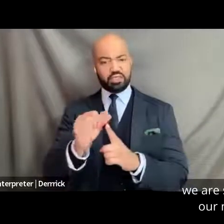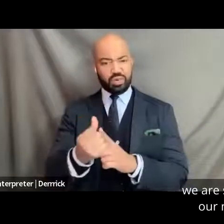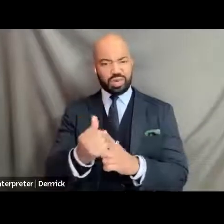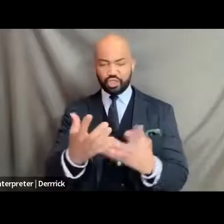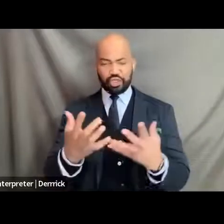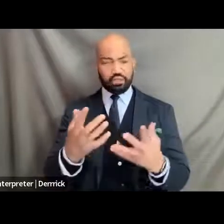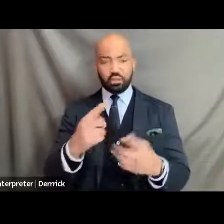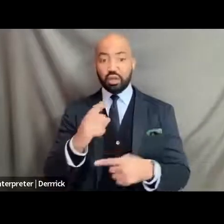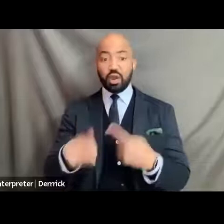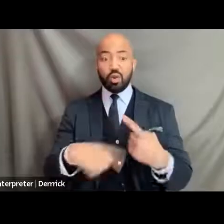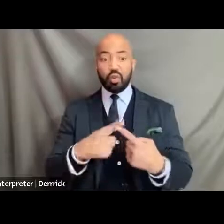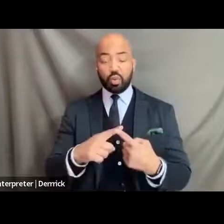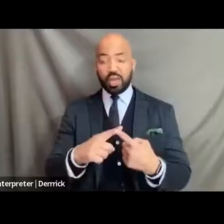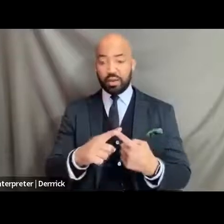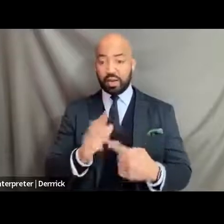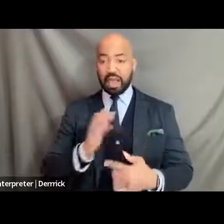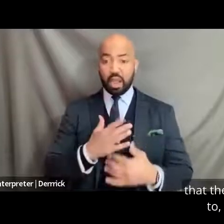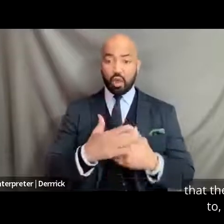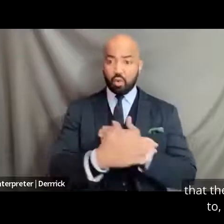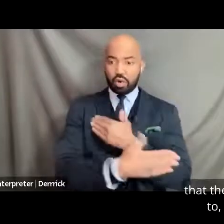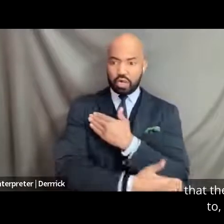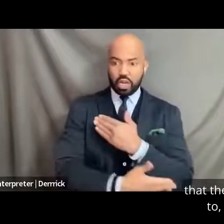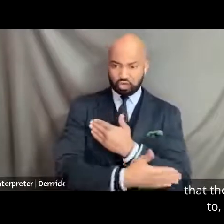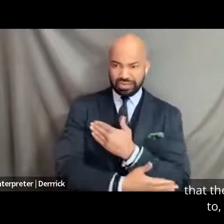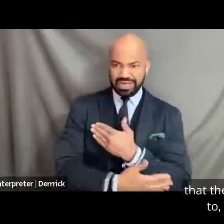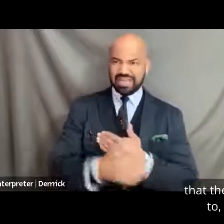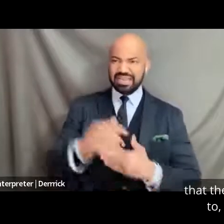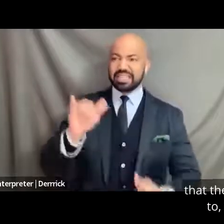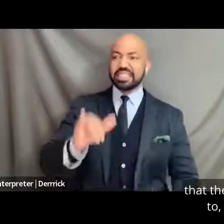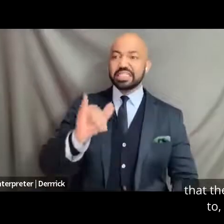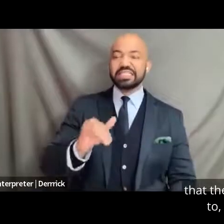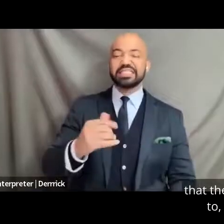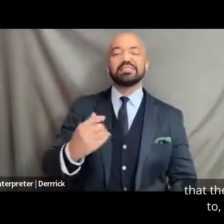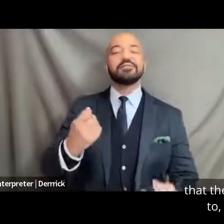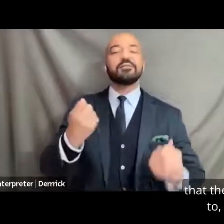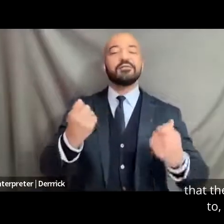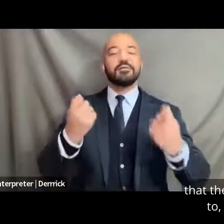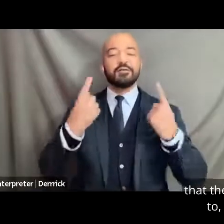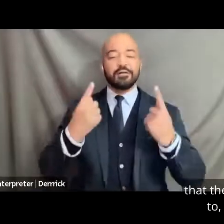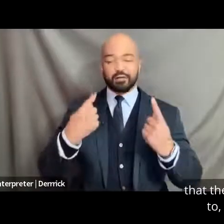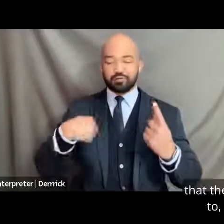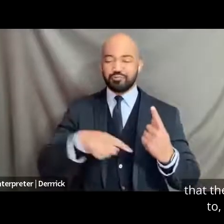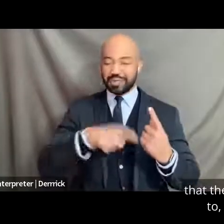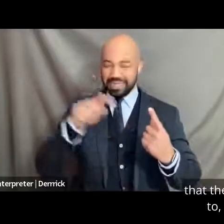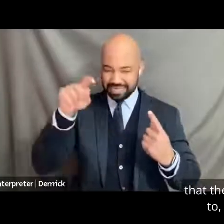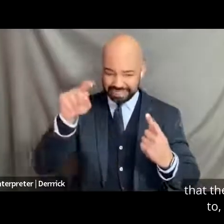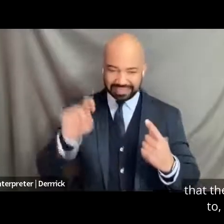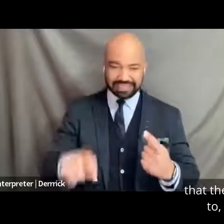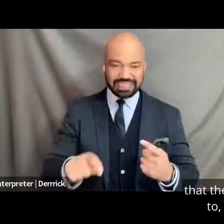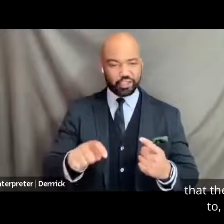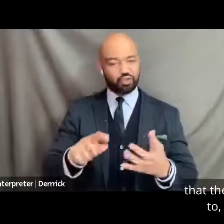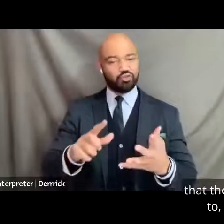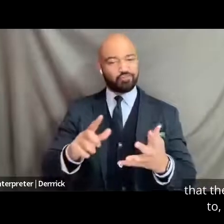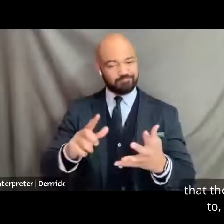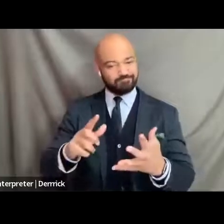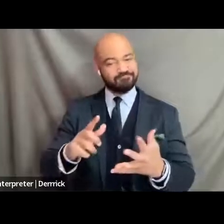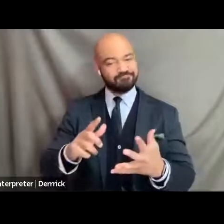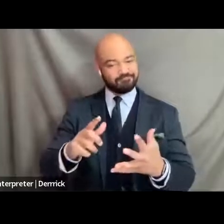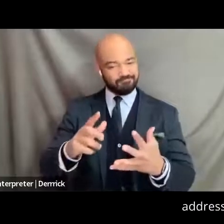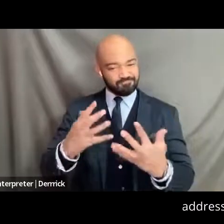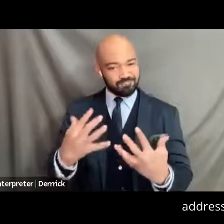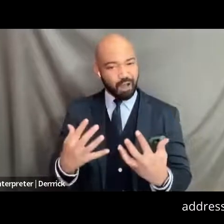our nation is truly realizing that there's so much that needs to uh first off be